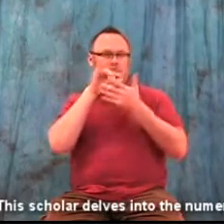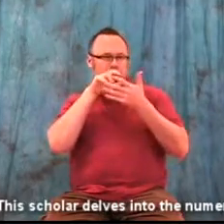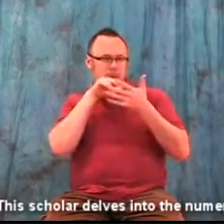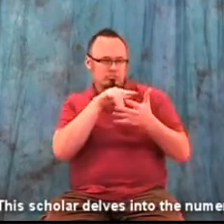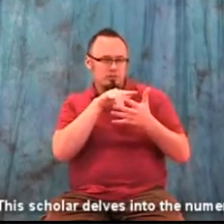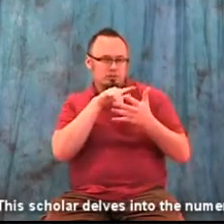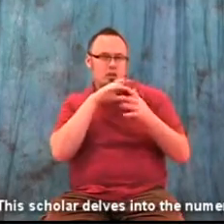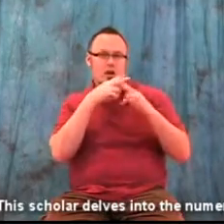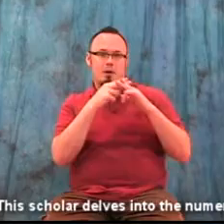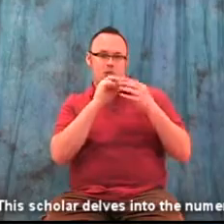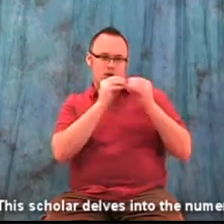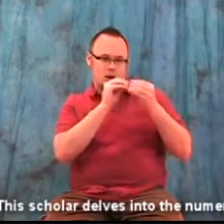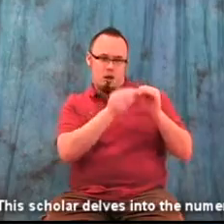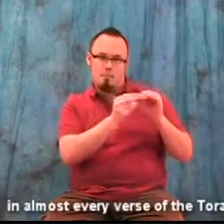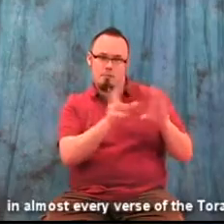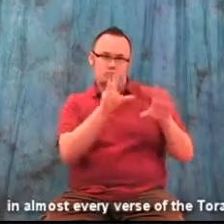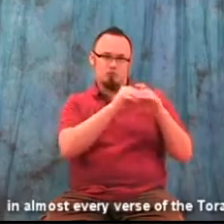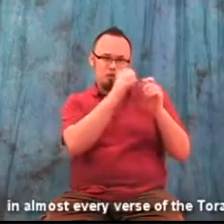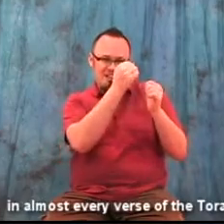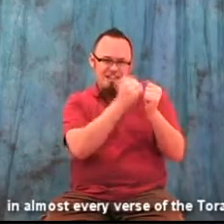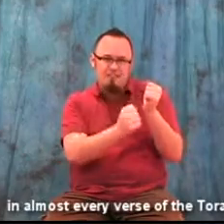numerical nuances in almost every verse of the Torah.